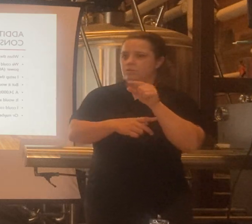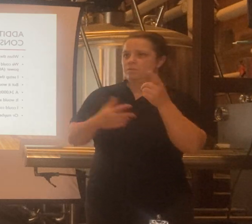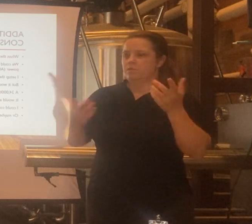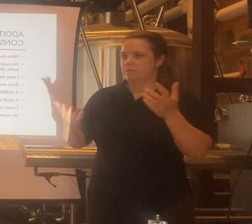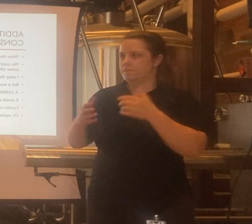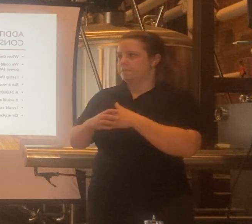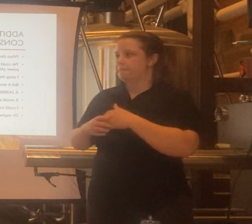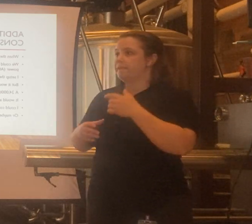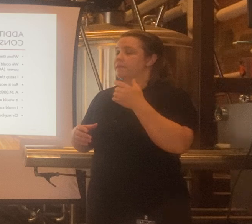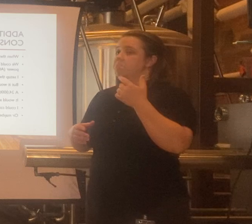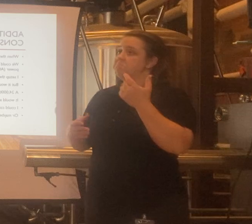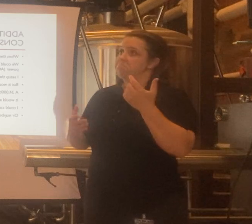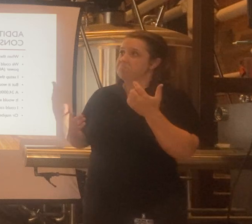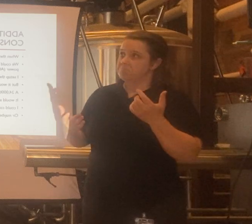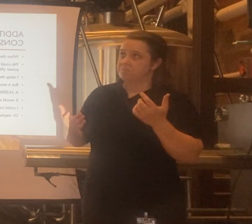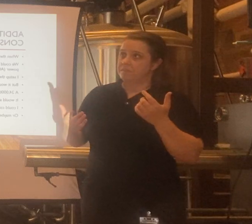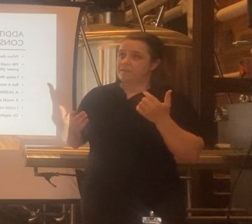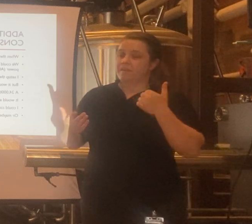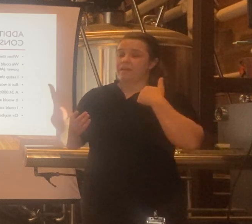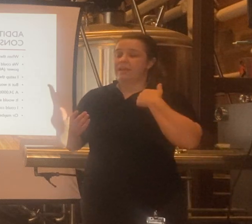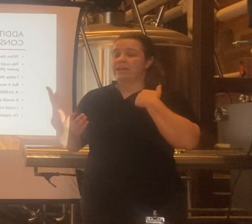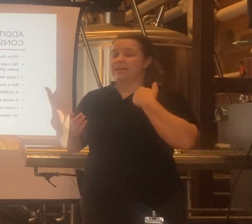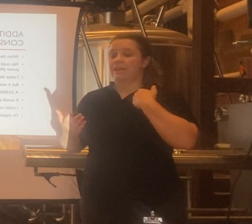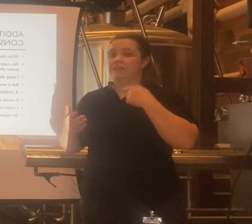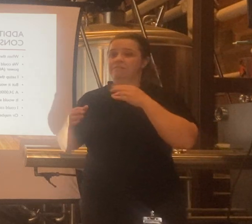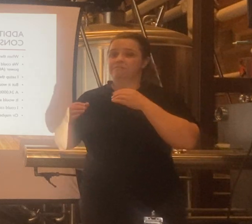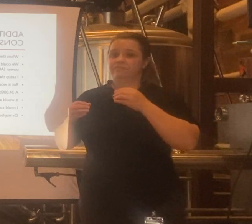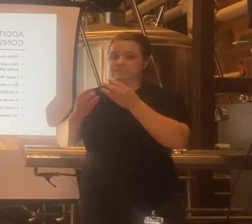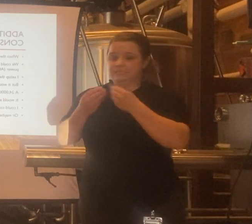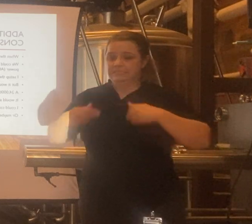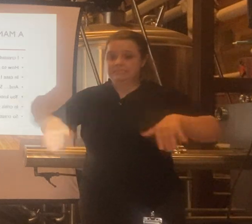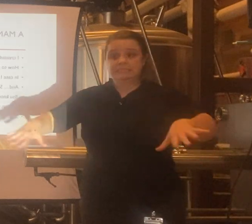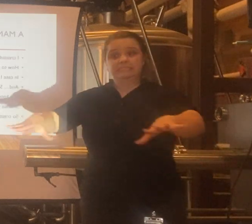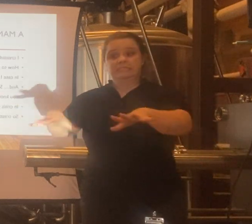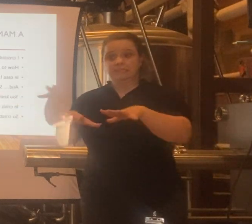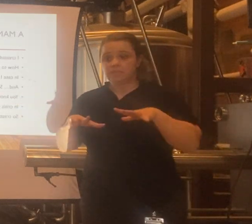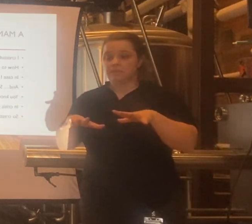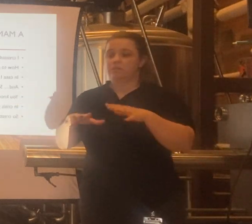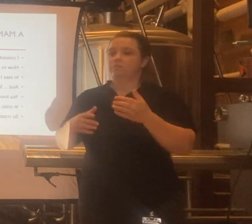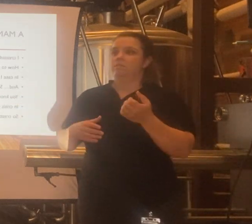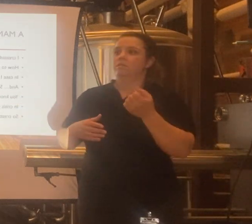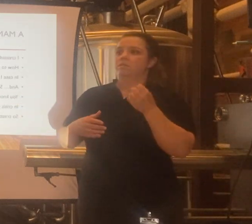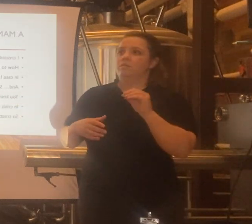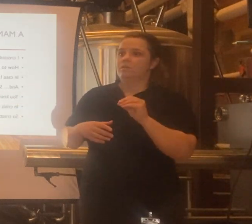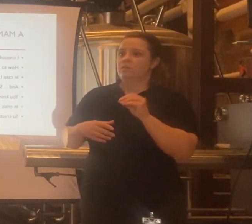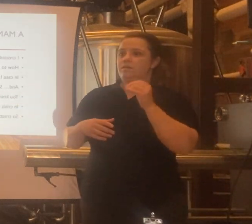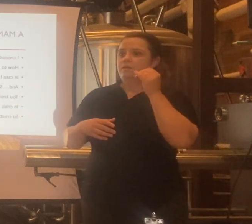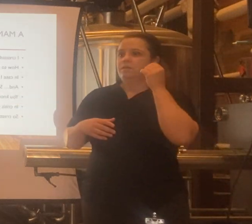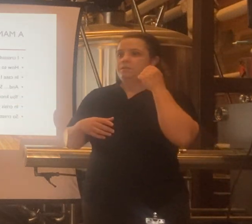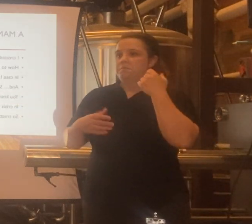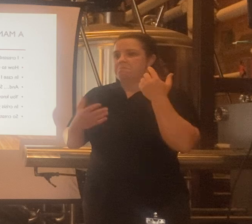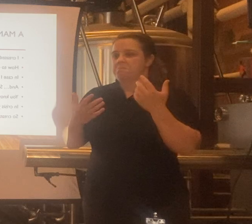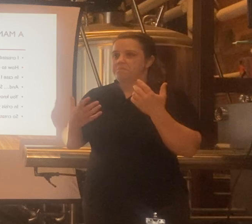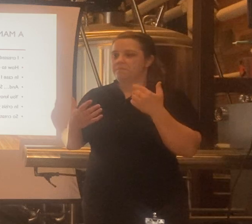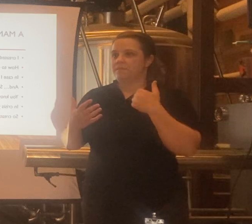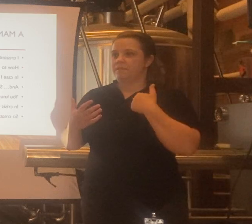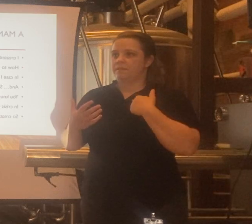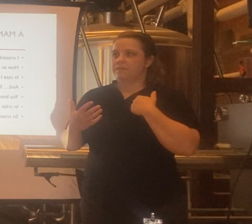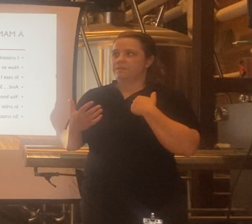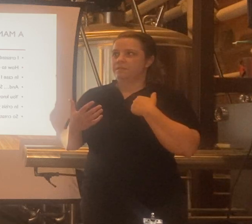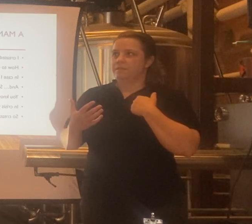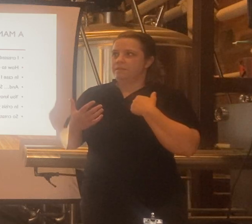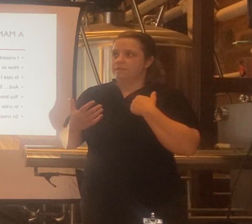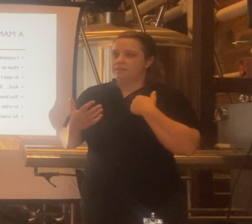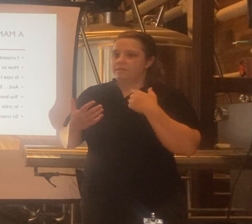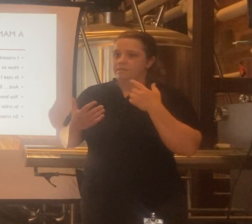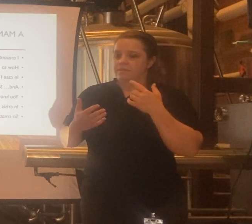trackers because I do have lots of land. And so to run these if I wanted to. A manual. So I did,